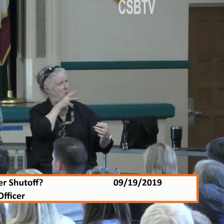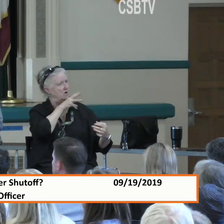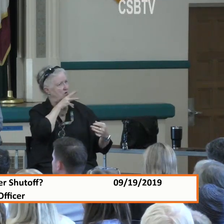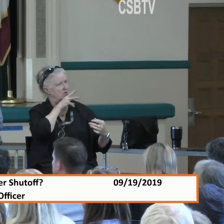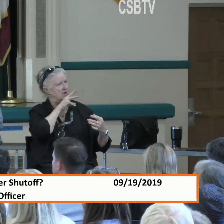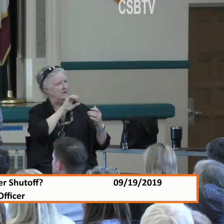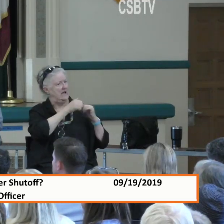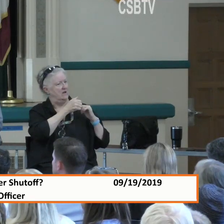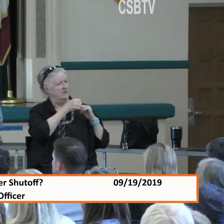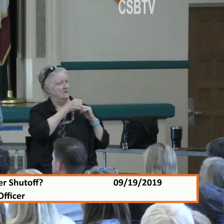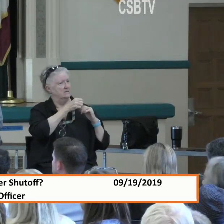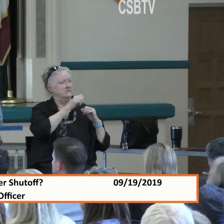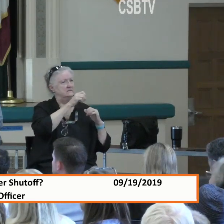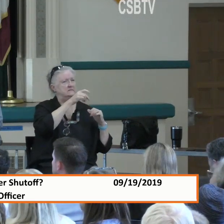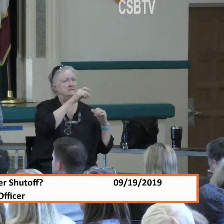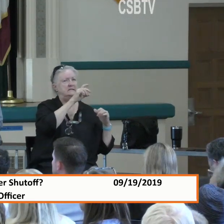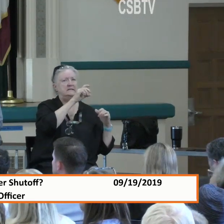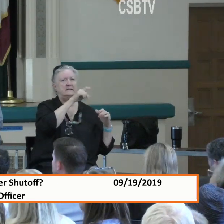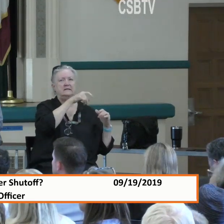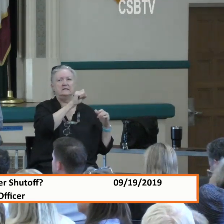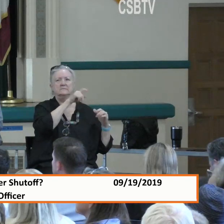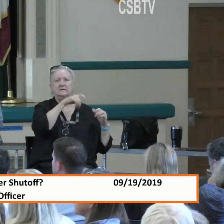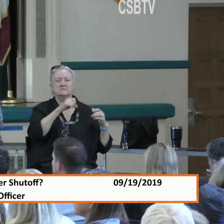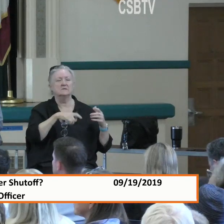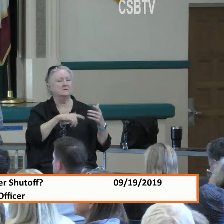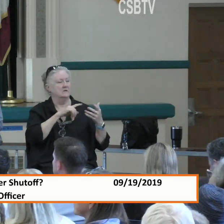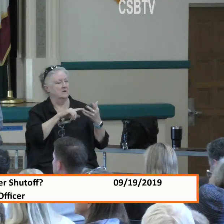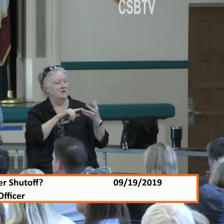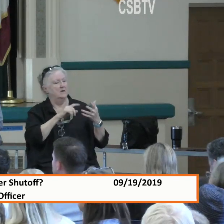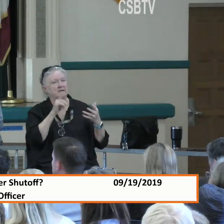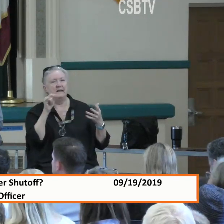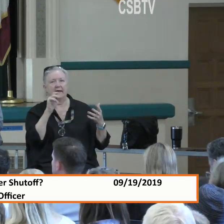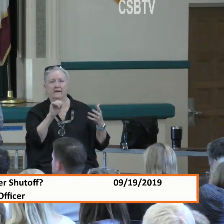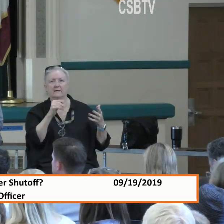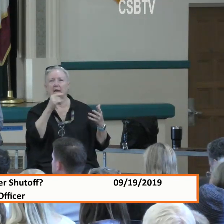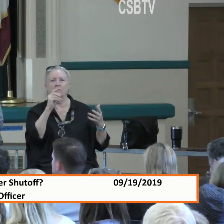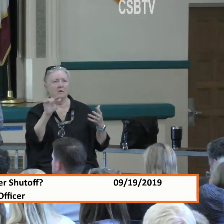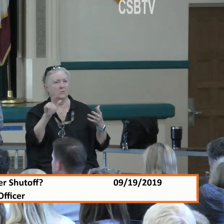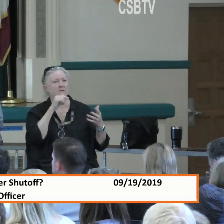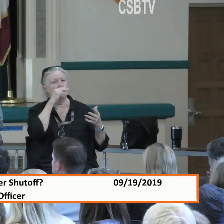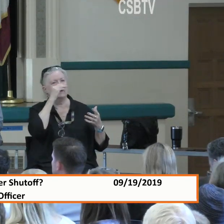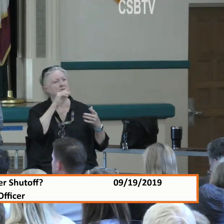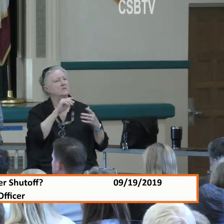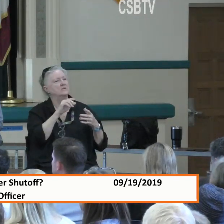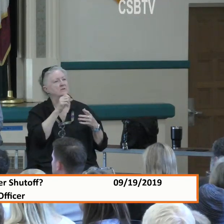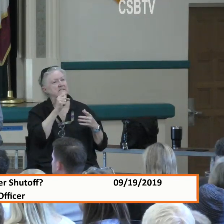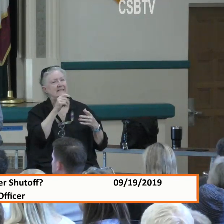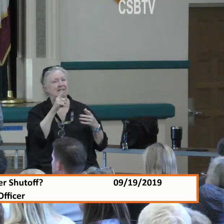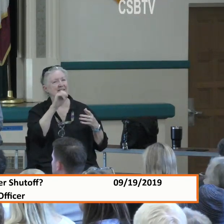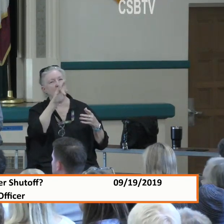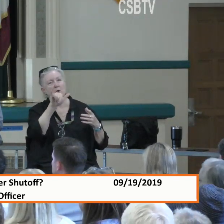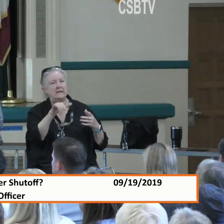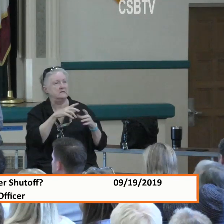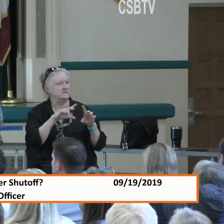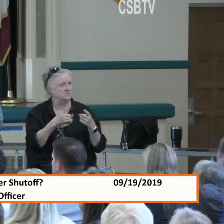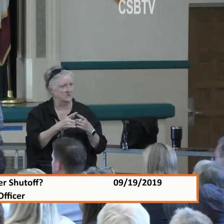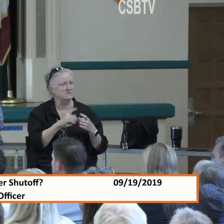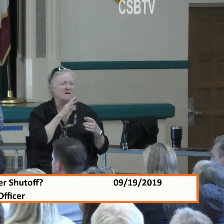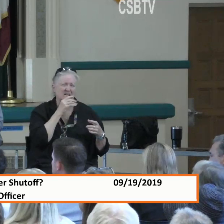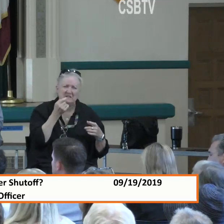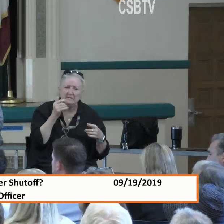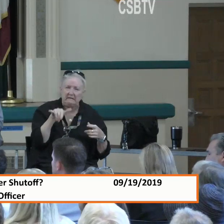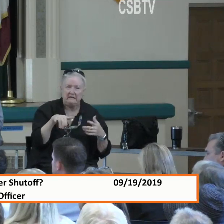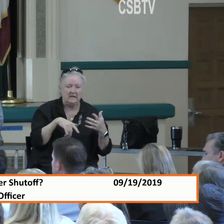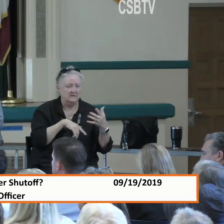to PSPS. We have Diane Gabriel here from the Montecito Sanitary District, who's going to talk a little bit about